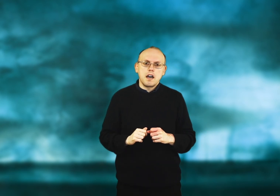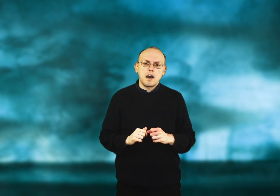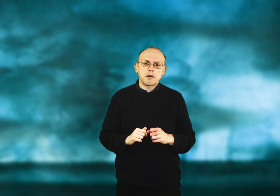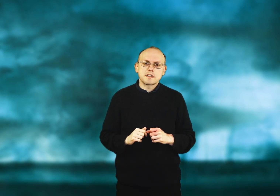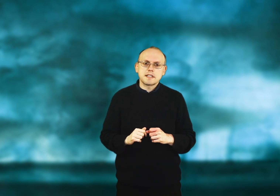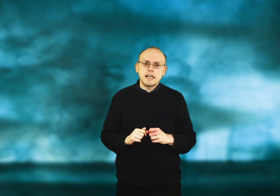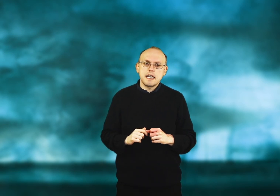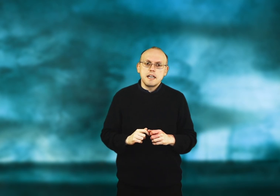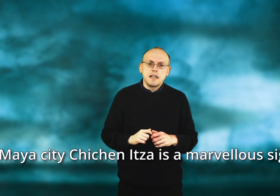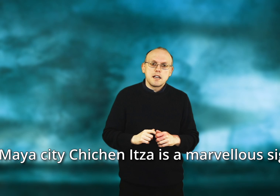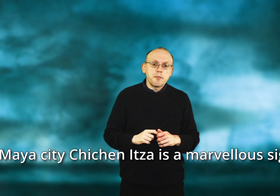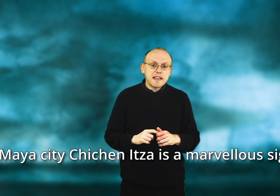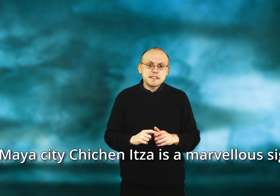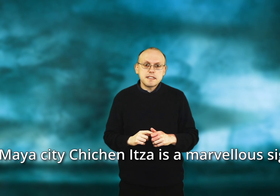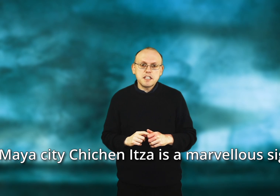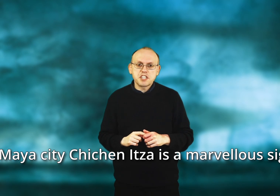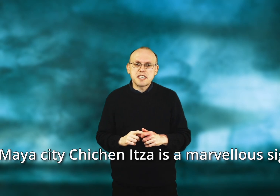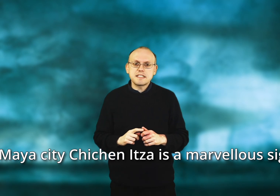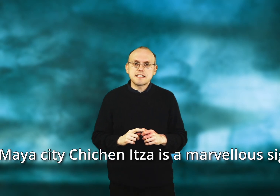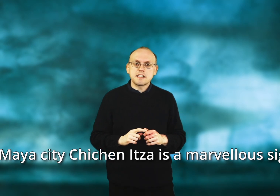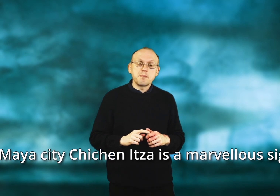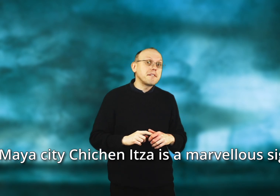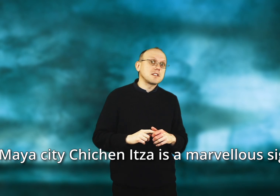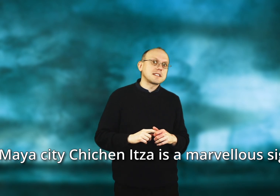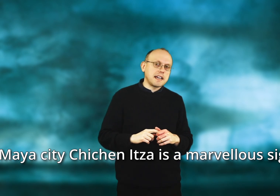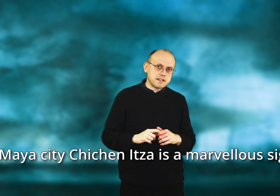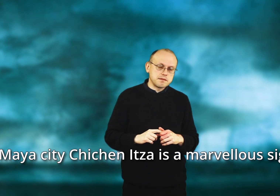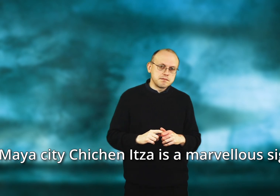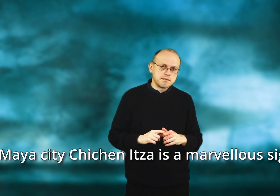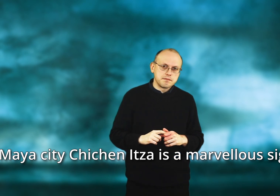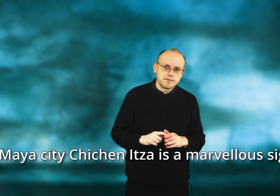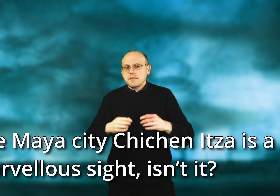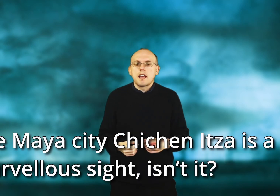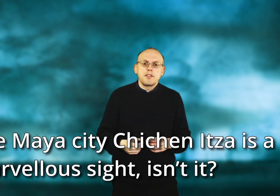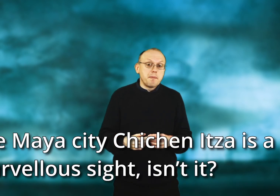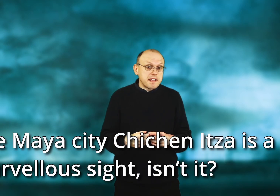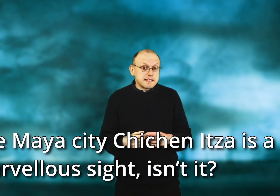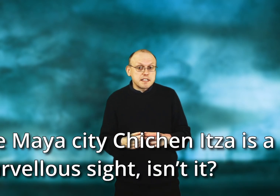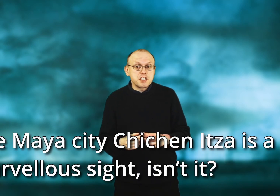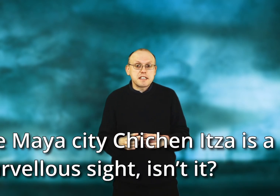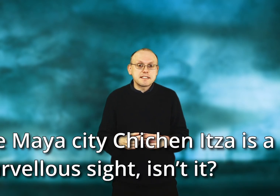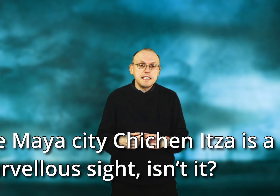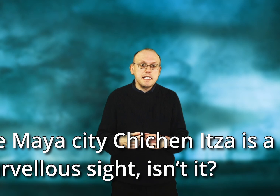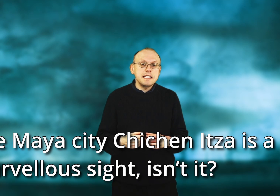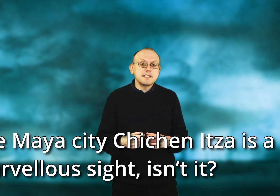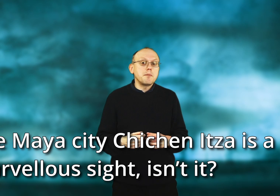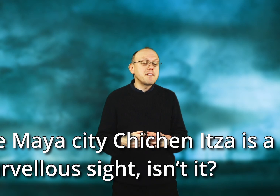I could say, the Maya city Chichen Itza is a marvelous sight. The Maya city Chichen Itza is a marvelous